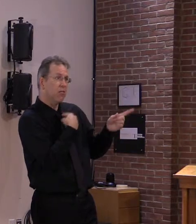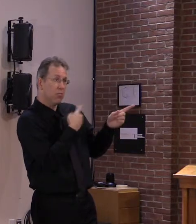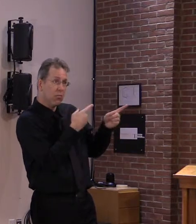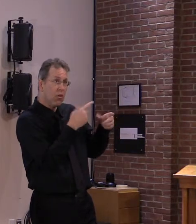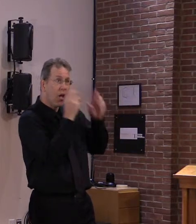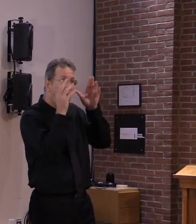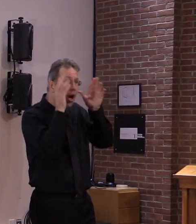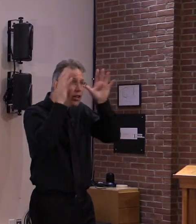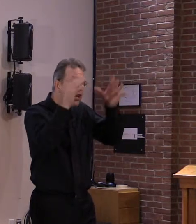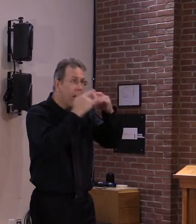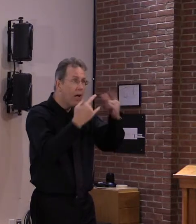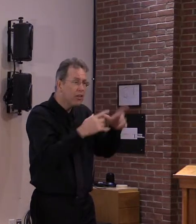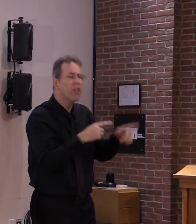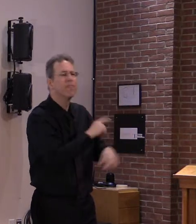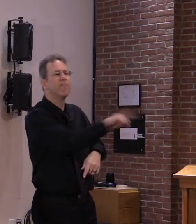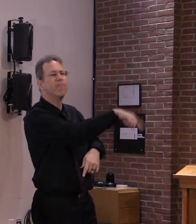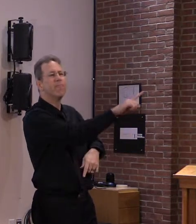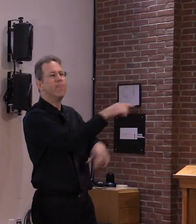the reality of where we are.